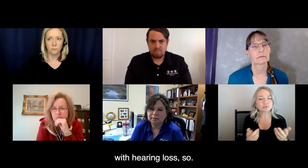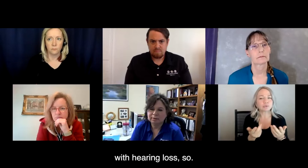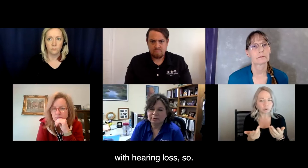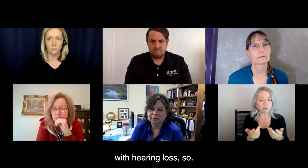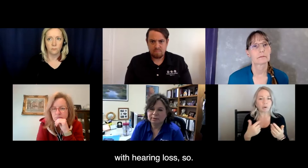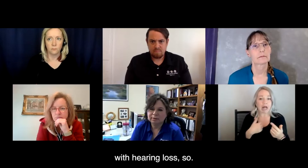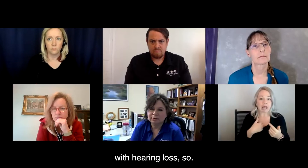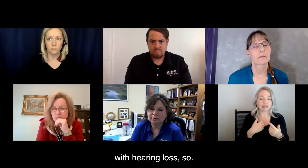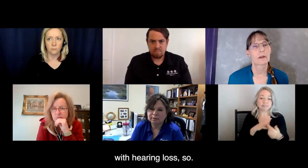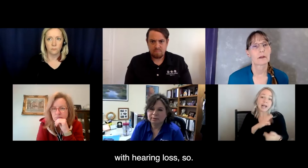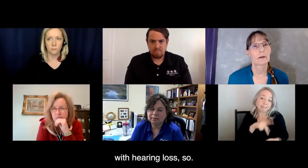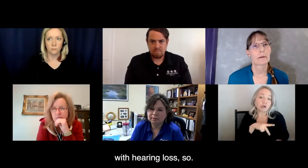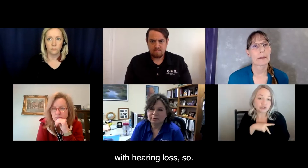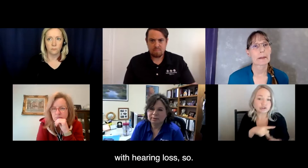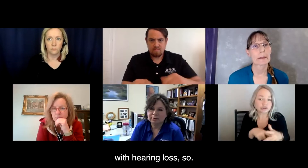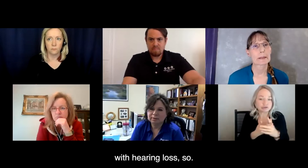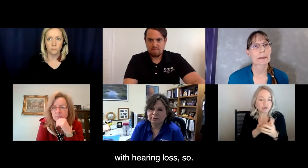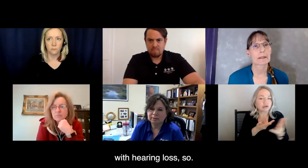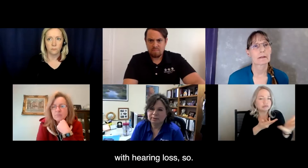with hearing loss. So